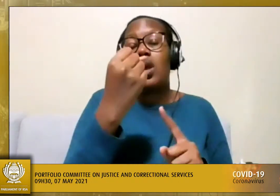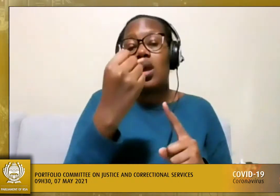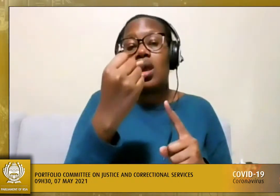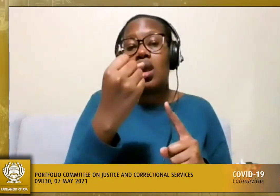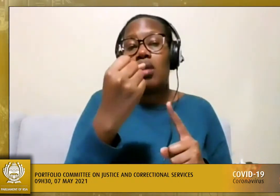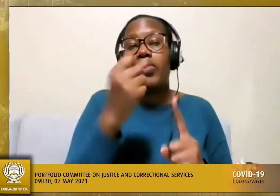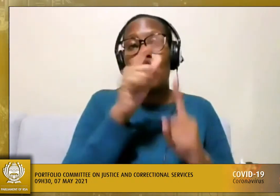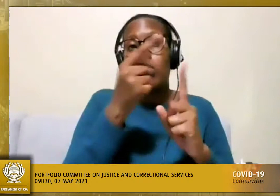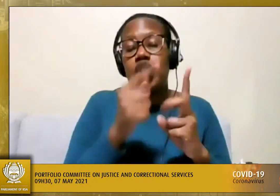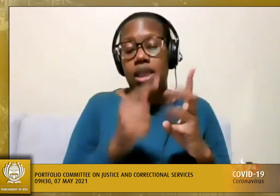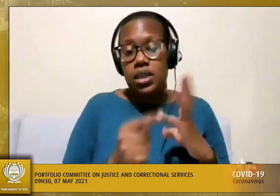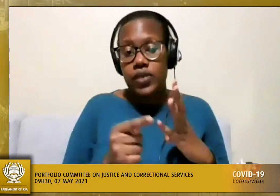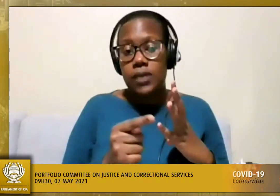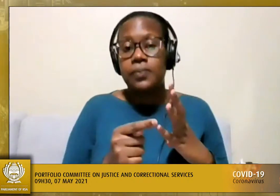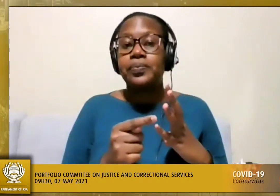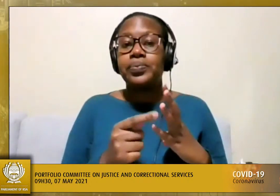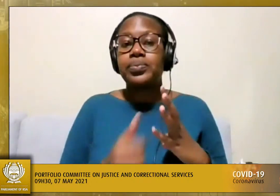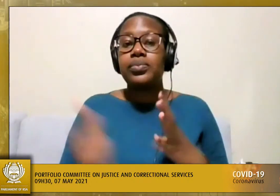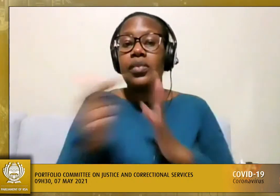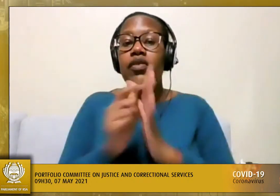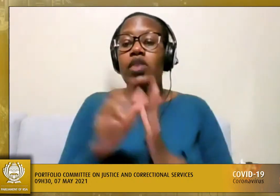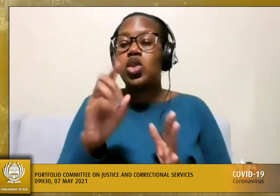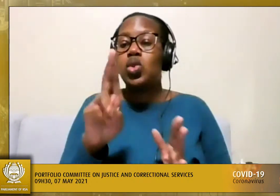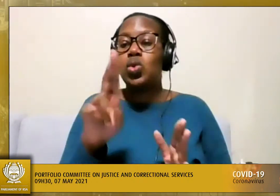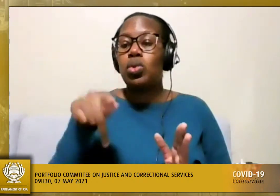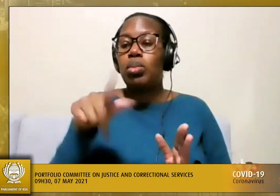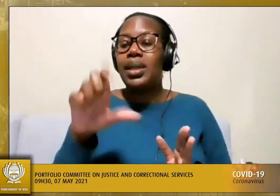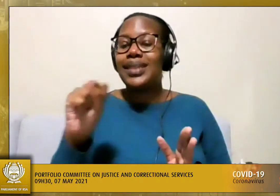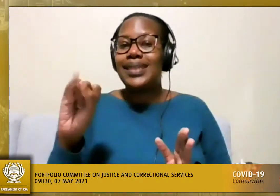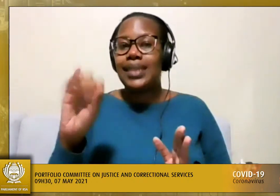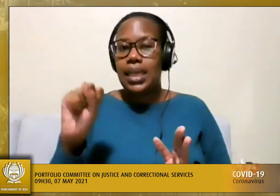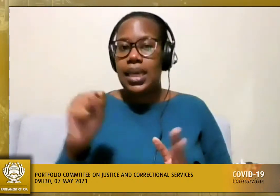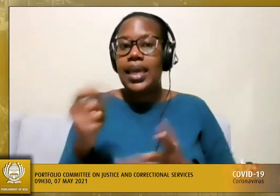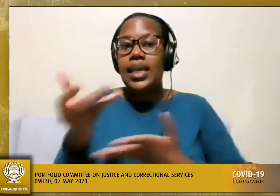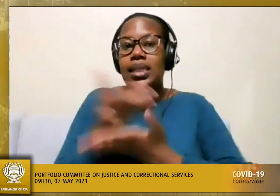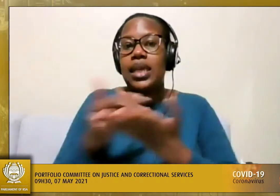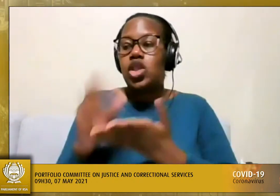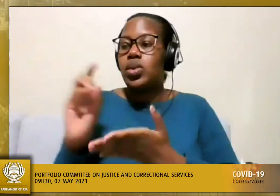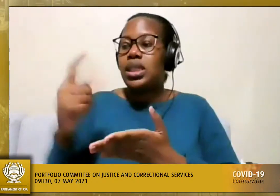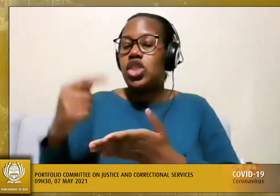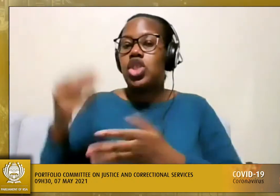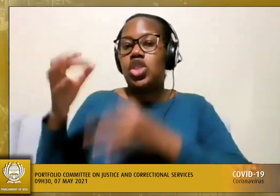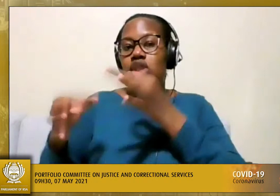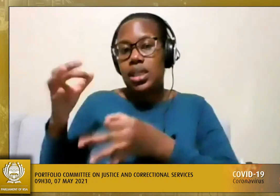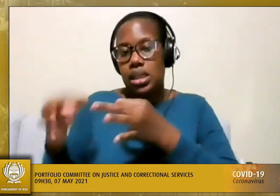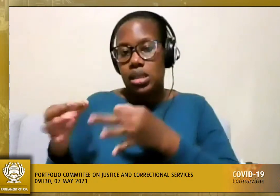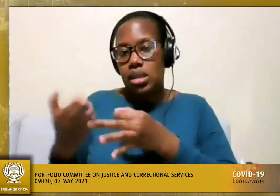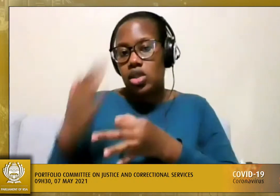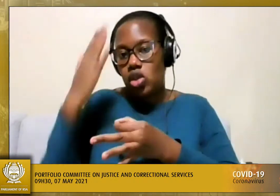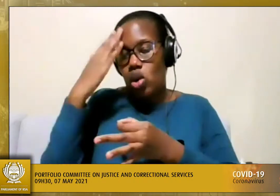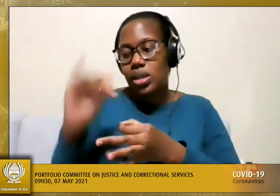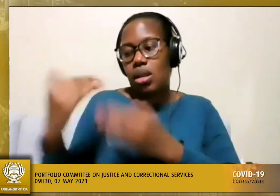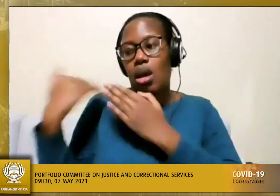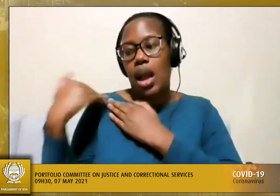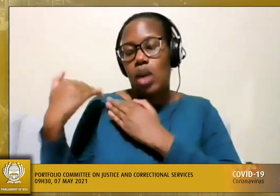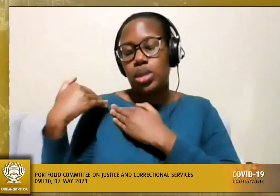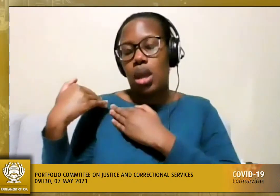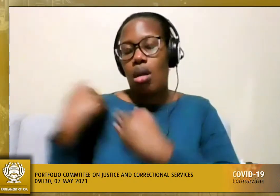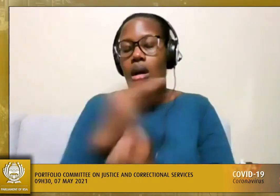objectives um Advocate du plessis is engaging with the DG of Justice who as you know is the accounting officer